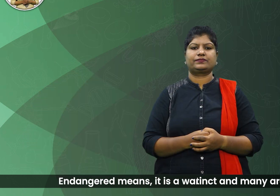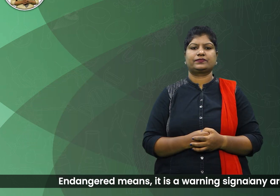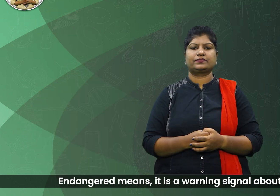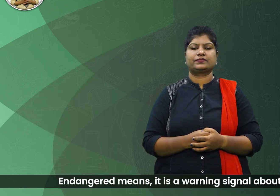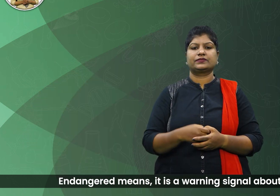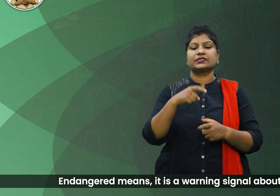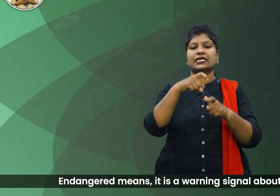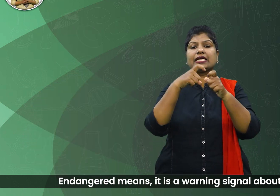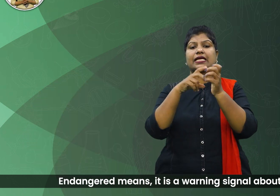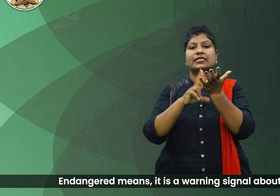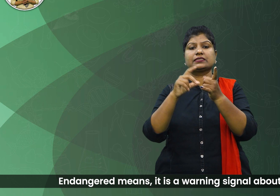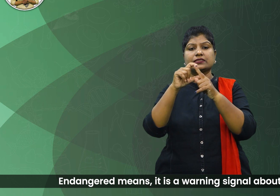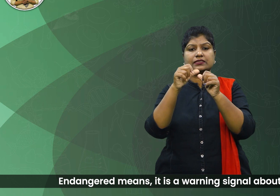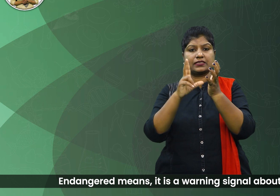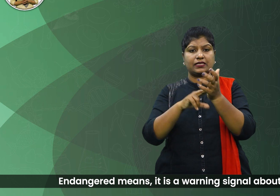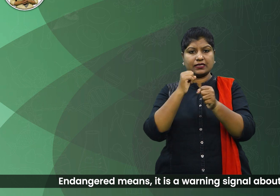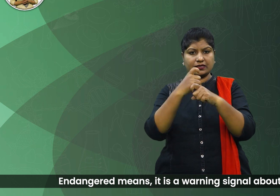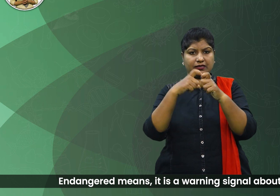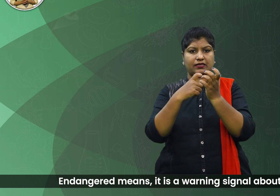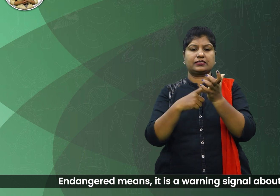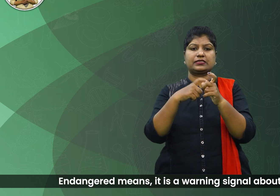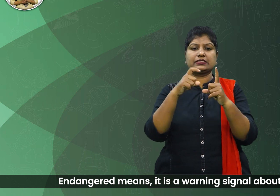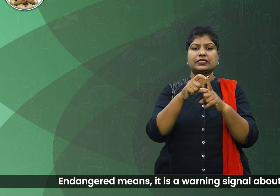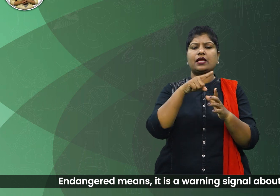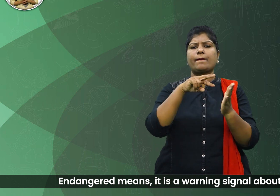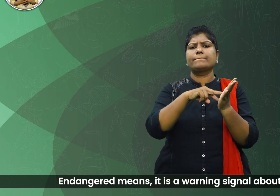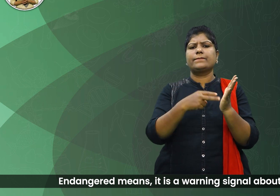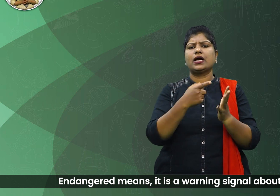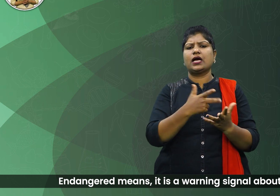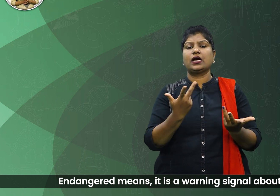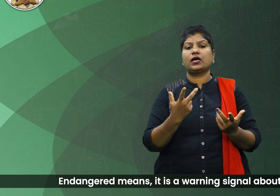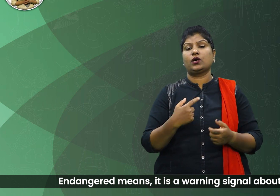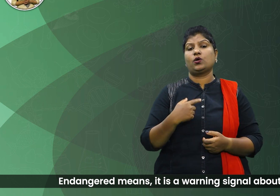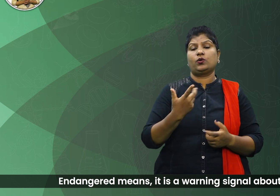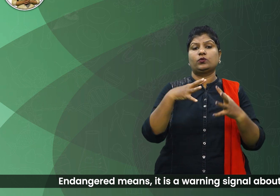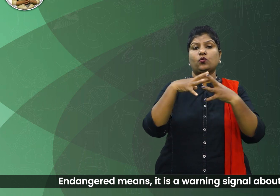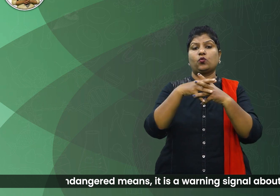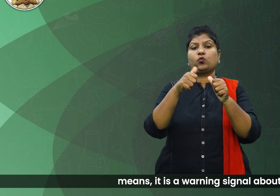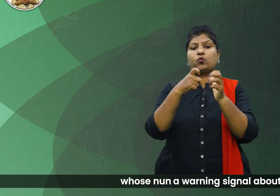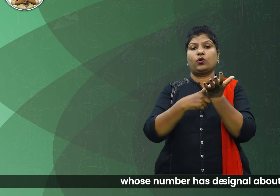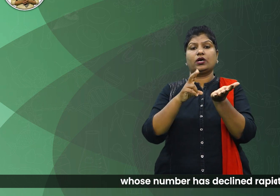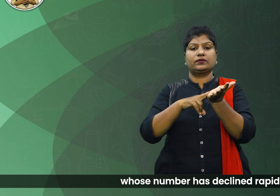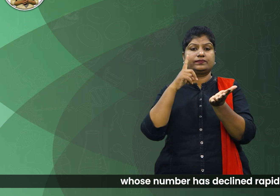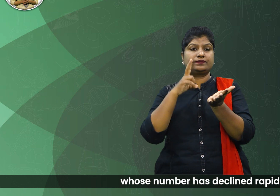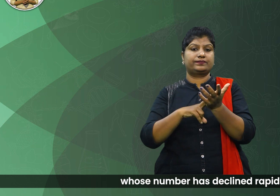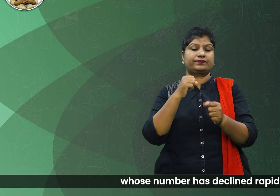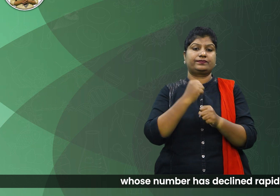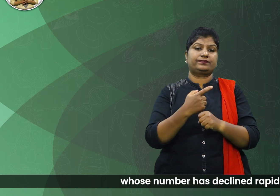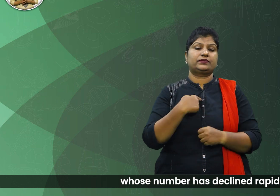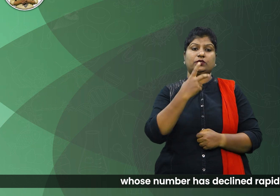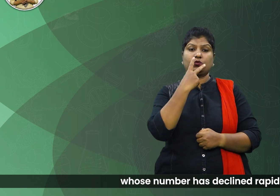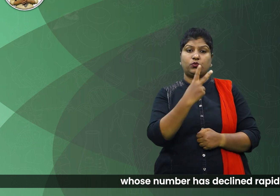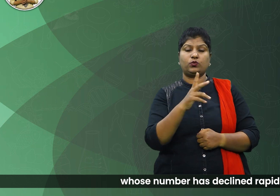Endangered means it is a warning signal about the organisms whose number has